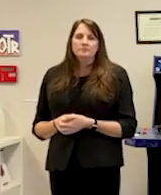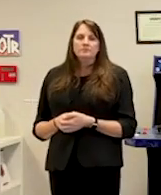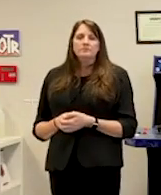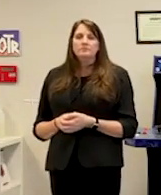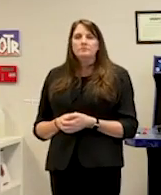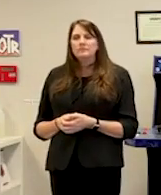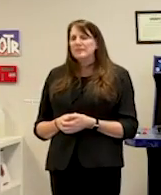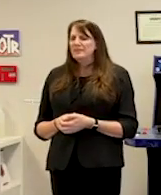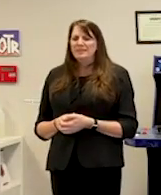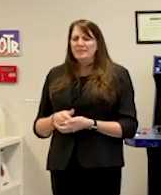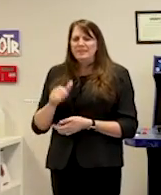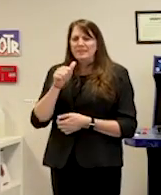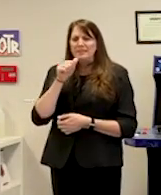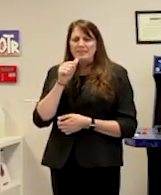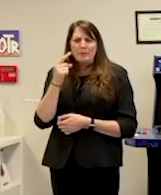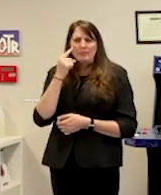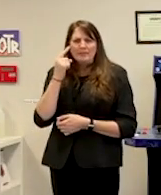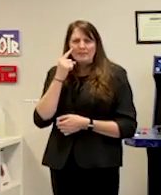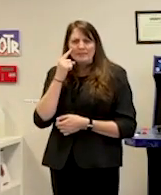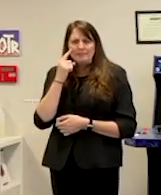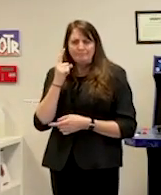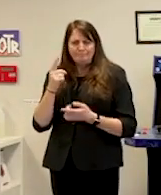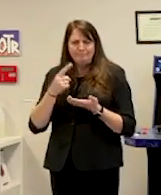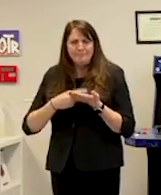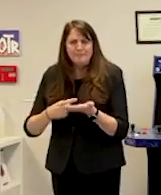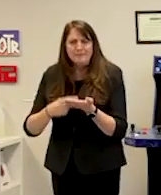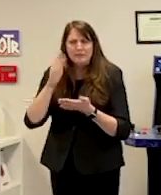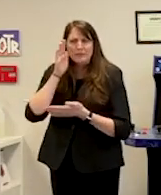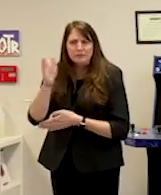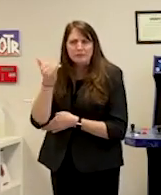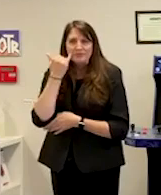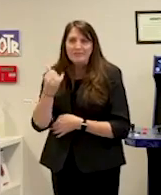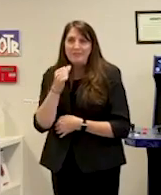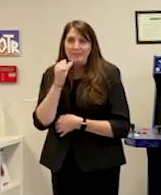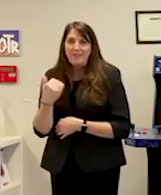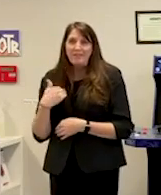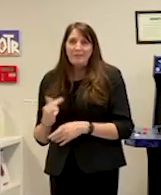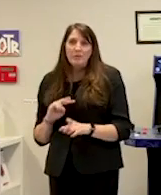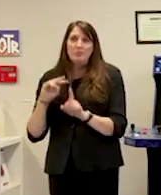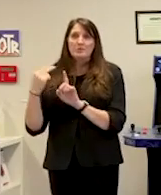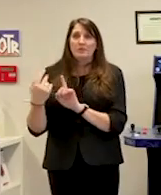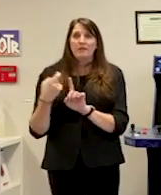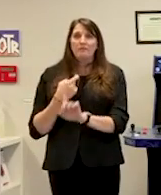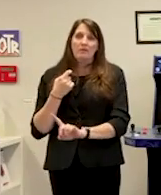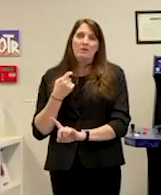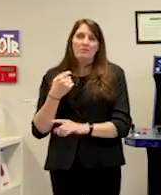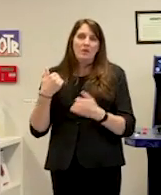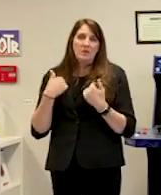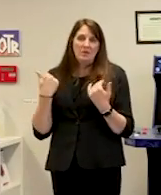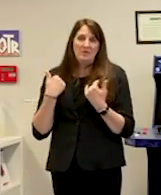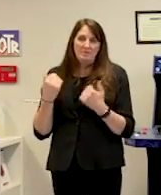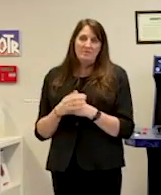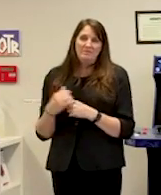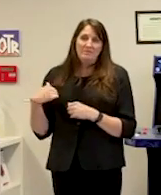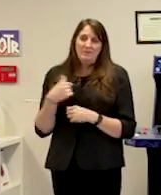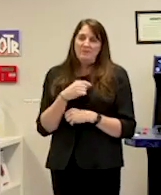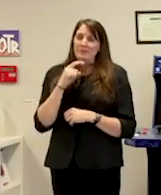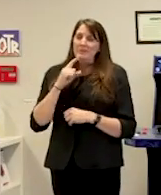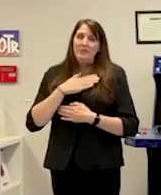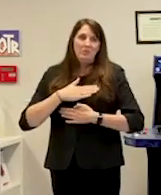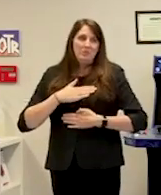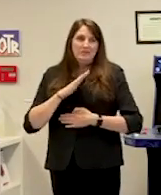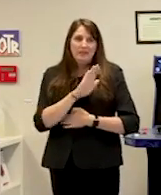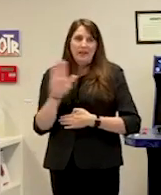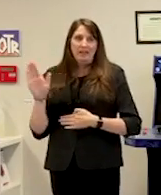It makes little sense to talk about the future without the perspective of our youth, and we greatly appreciate their help.